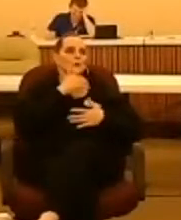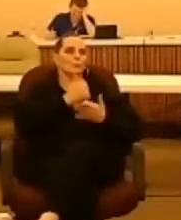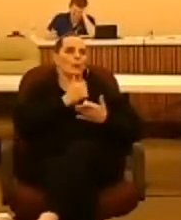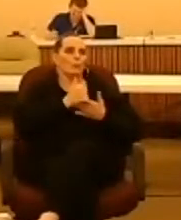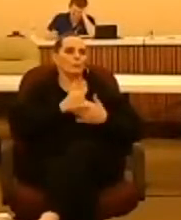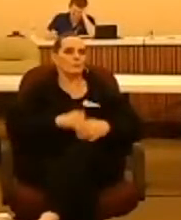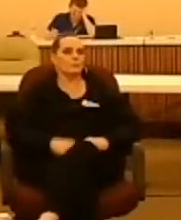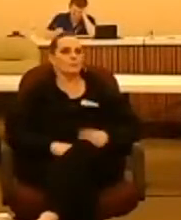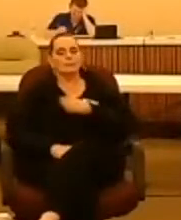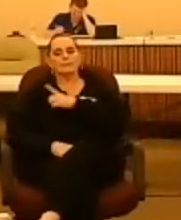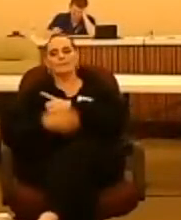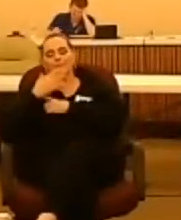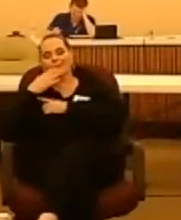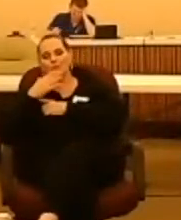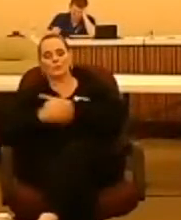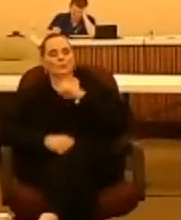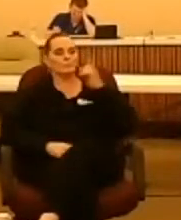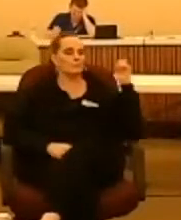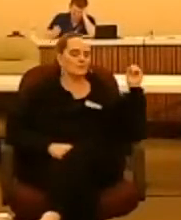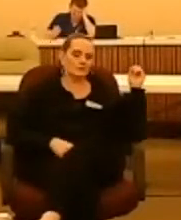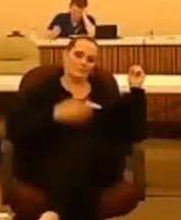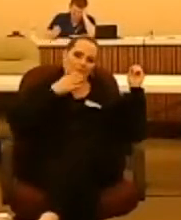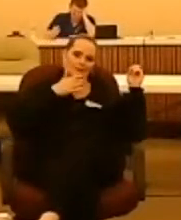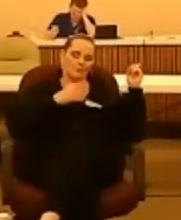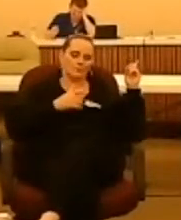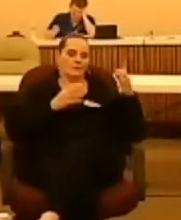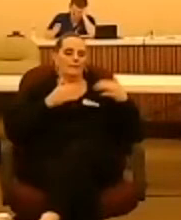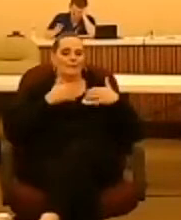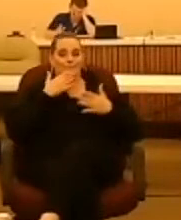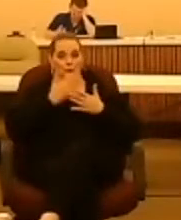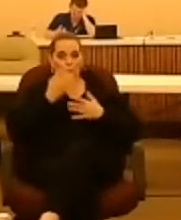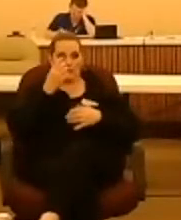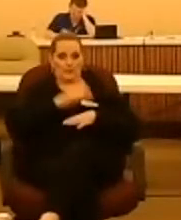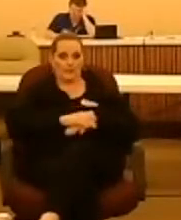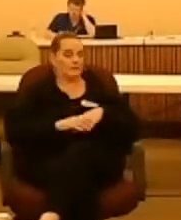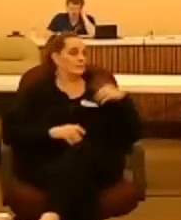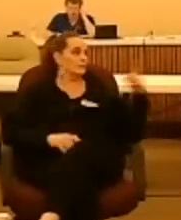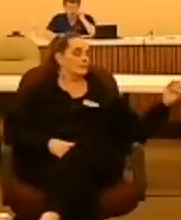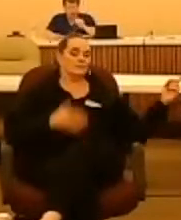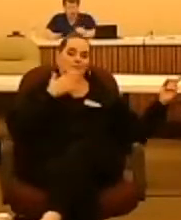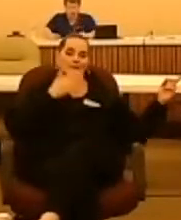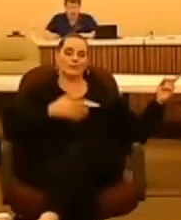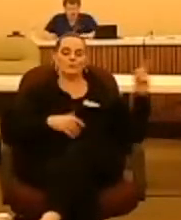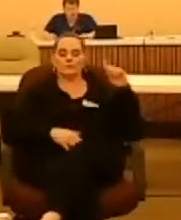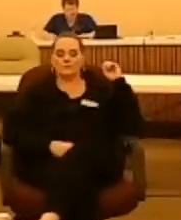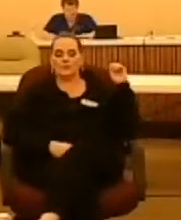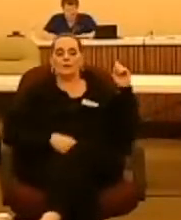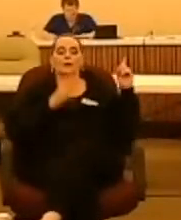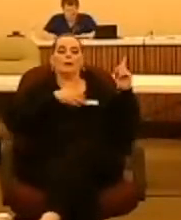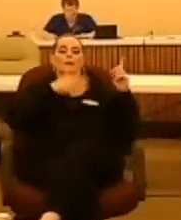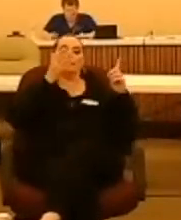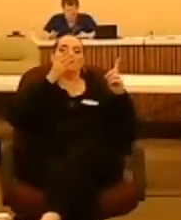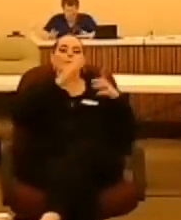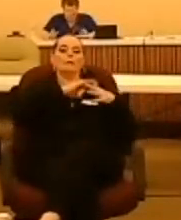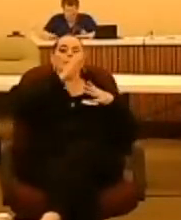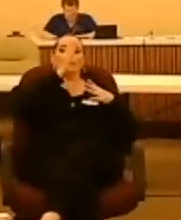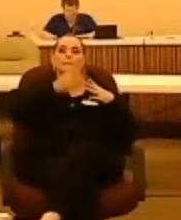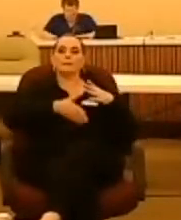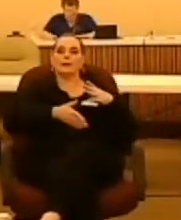you. Thank you. Thank you. Have a good night. Too. And that concludes